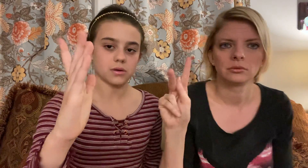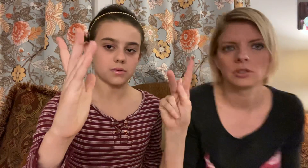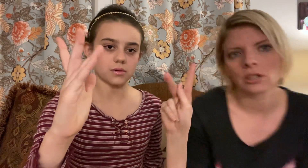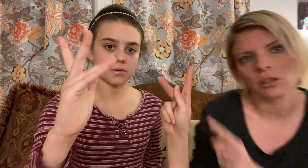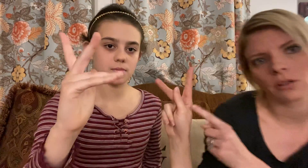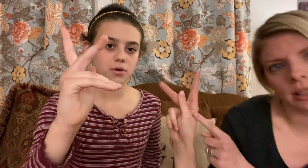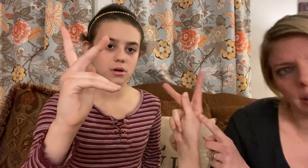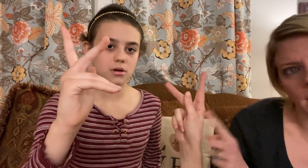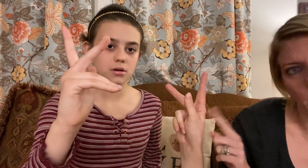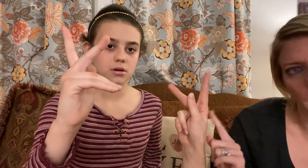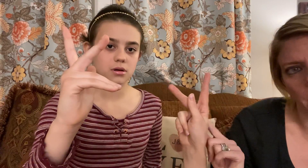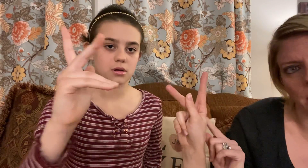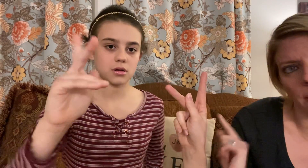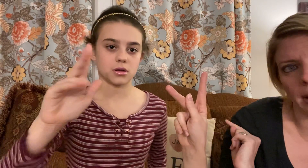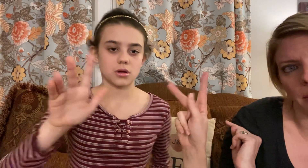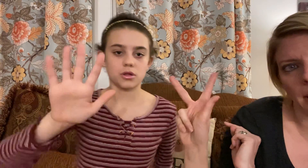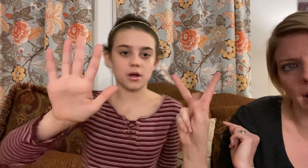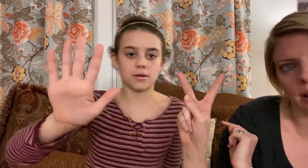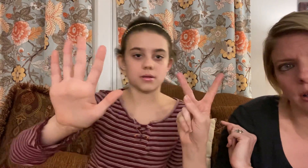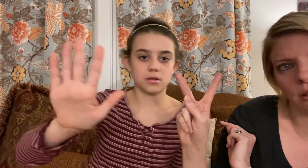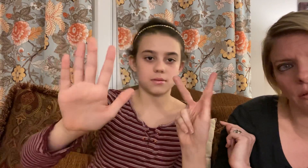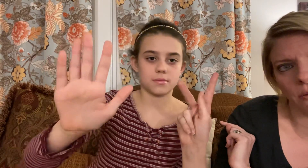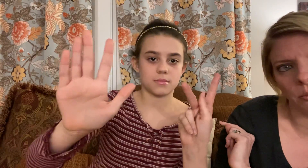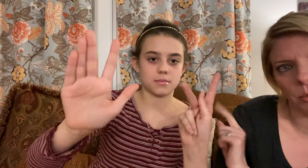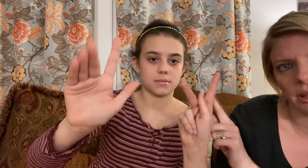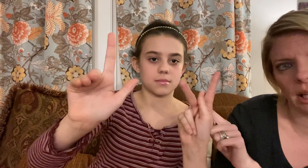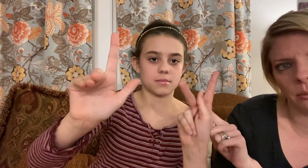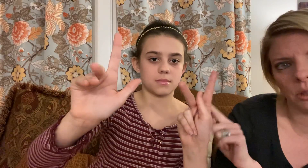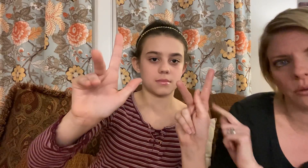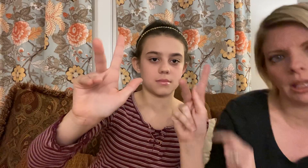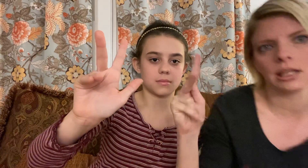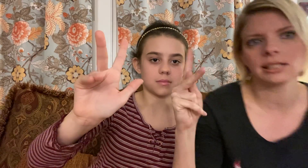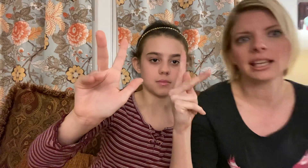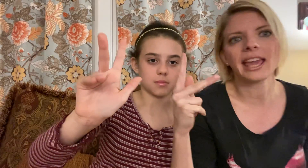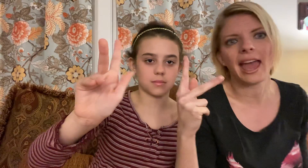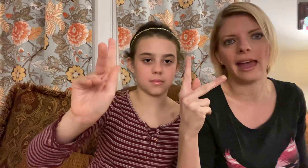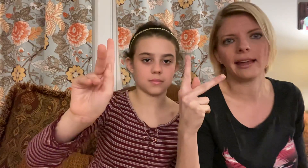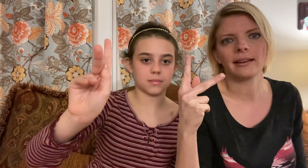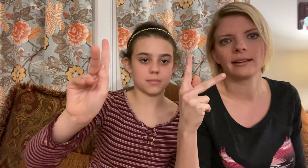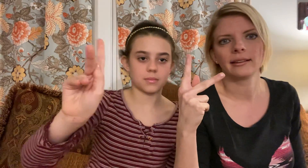So you can see what we're doing. Make a 2, put that in between. That's a K.